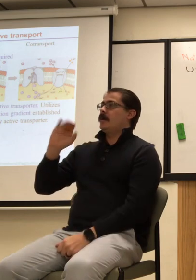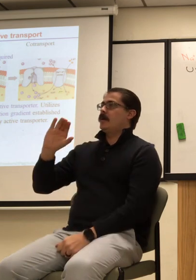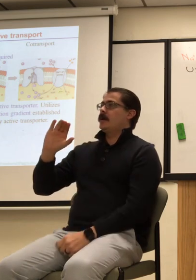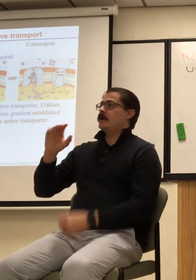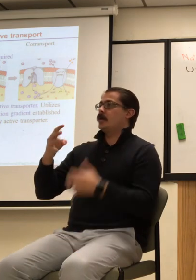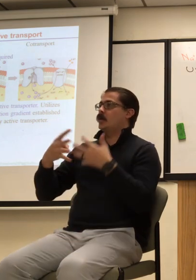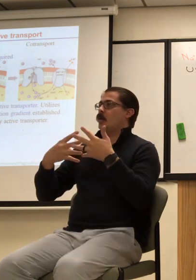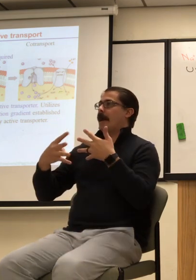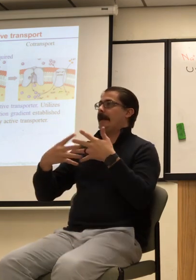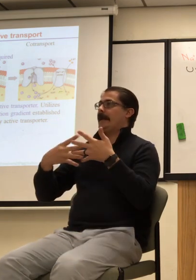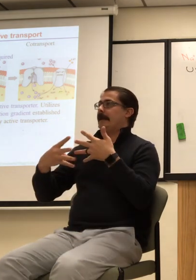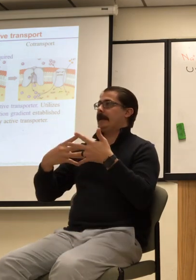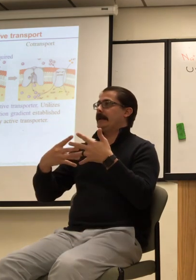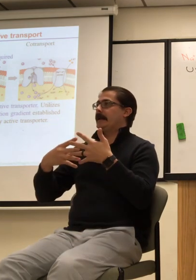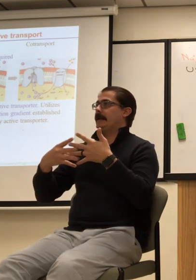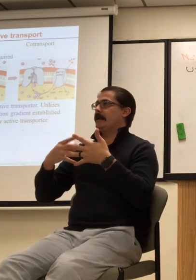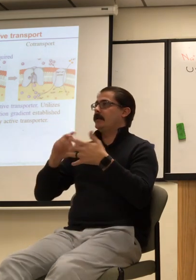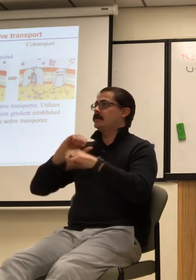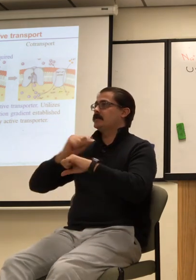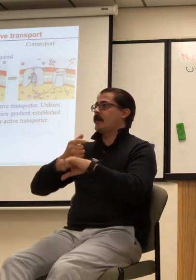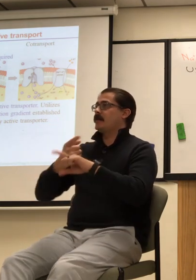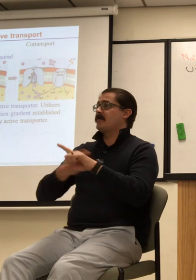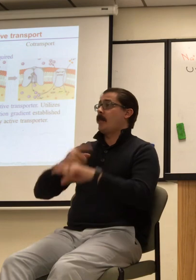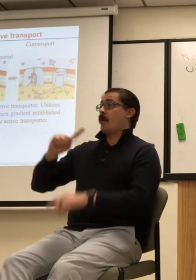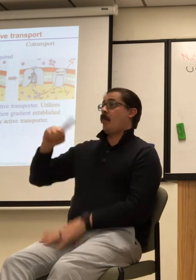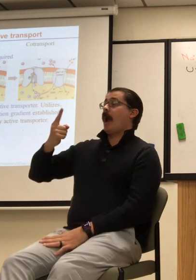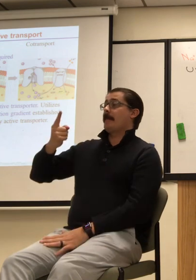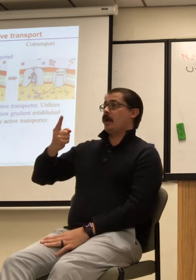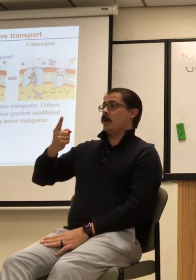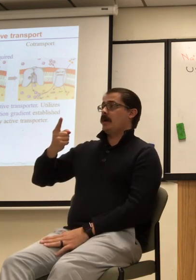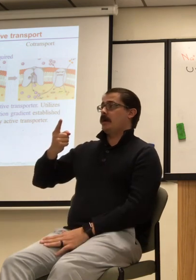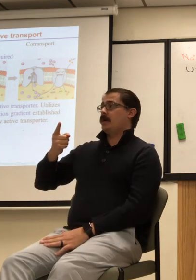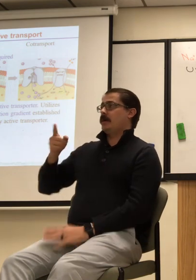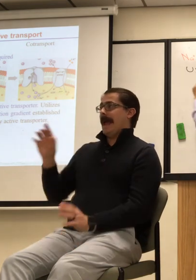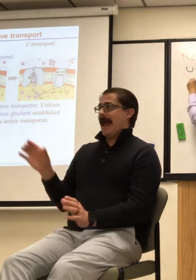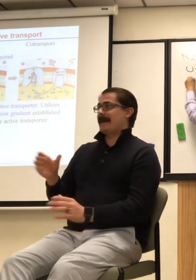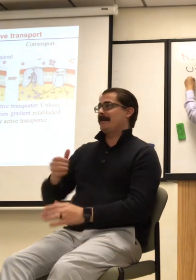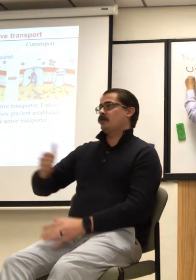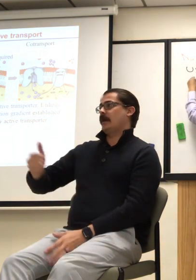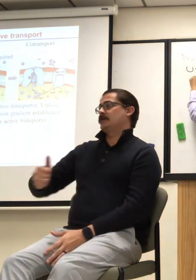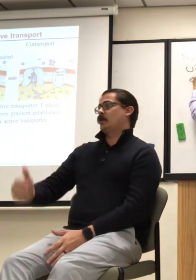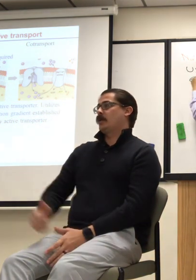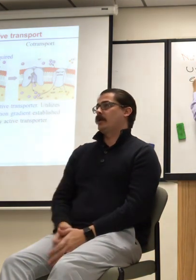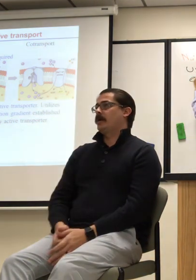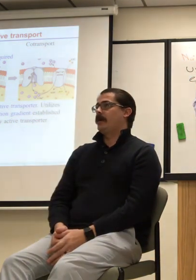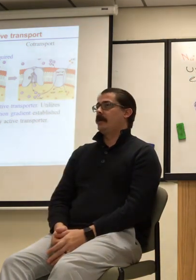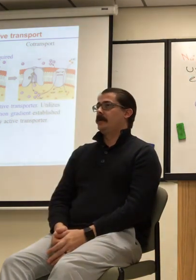gradient established by the primary active transporter.